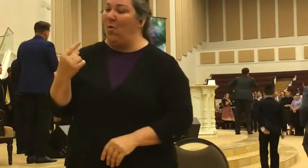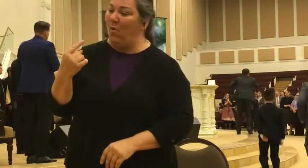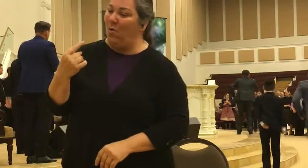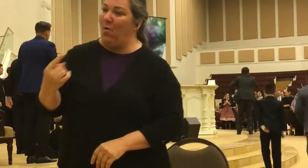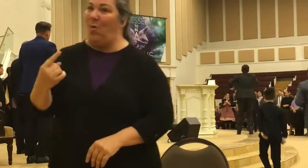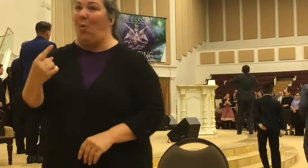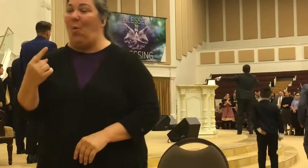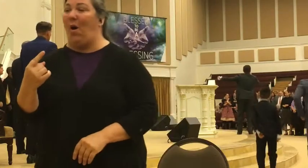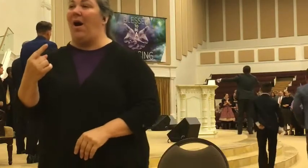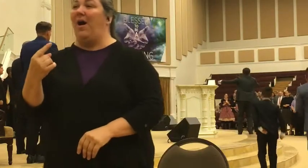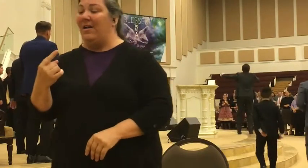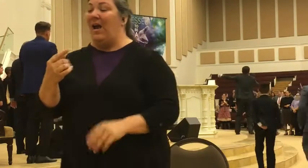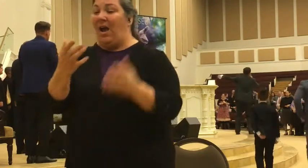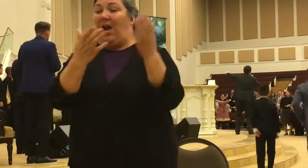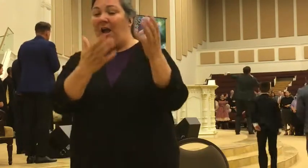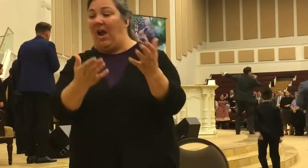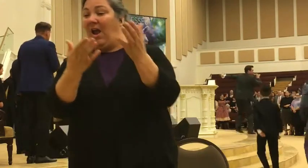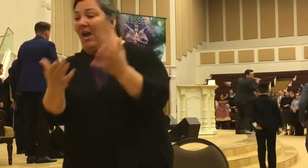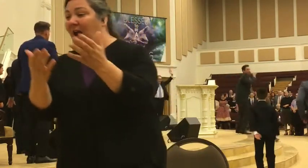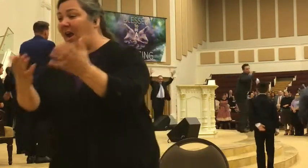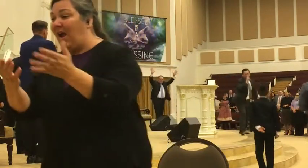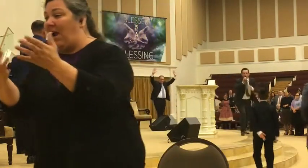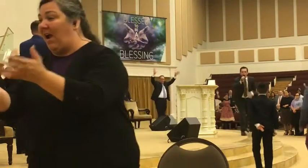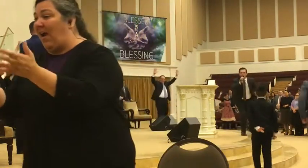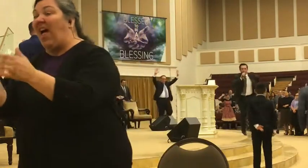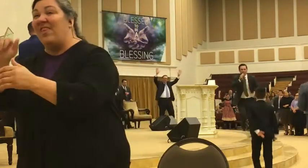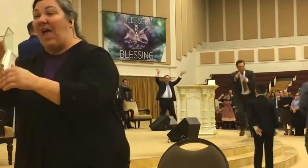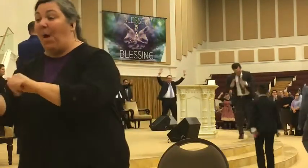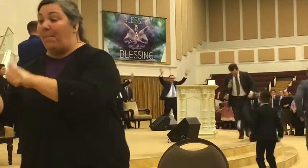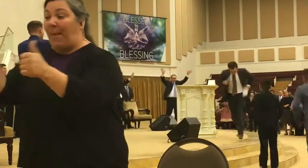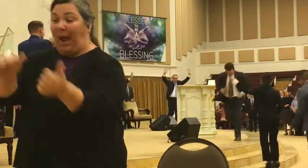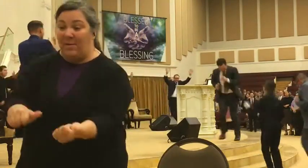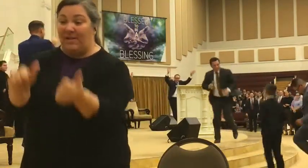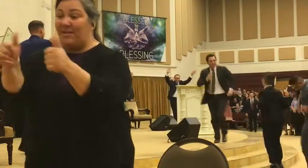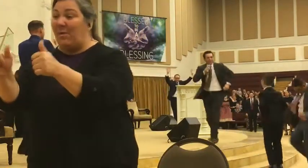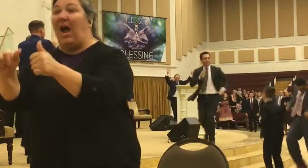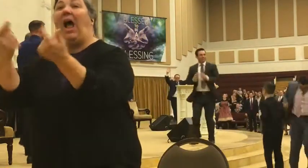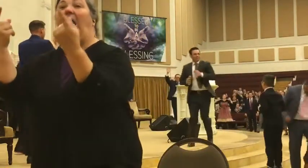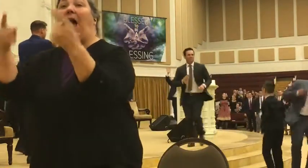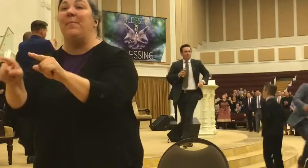Caribbean Sea, carrying his sins far.